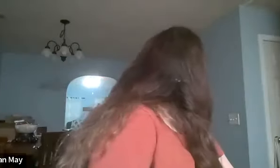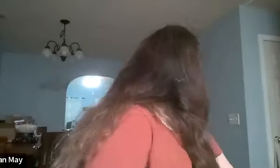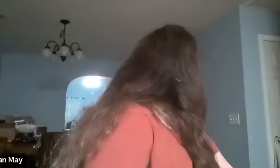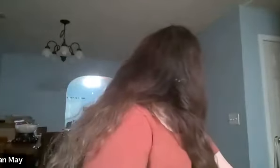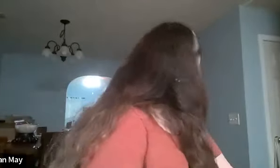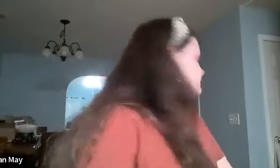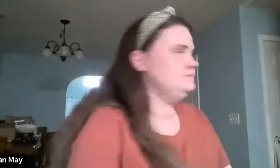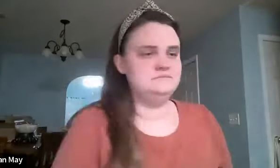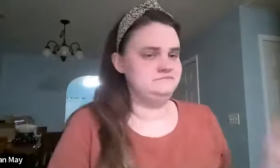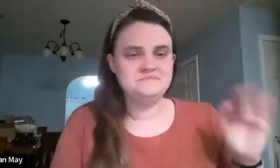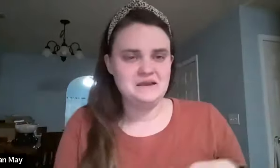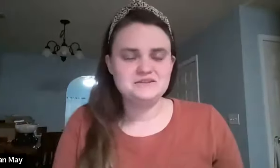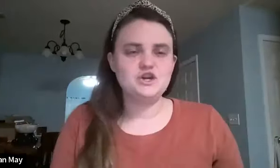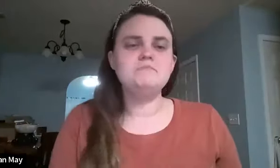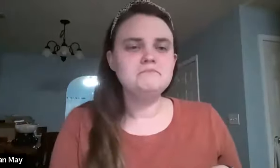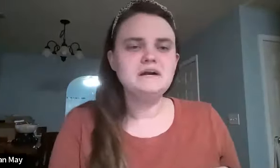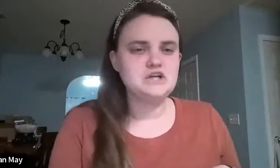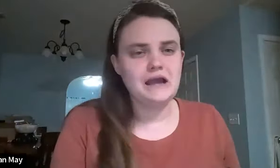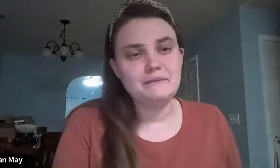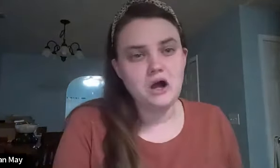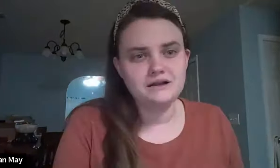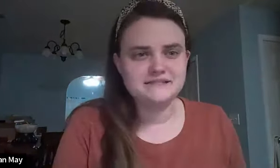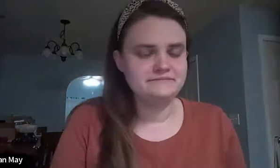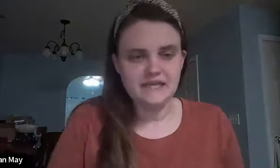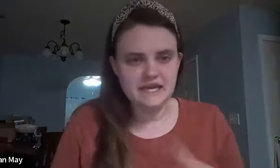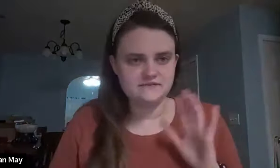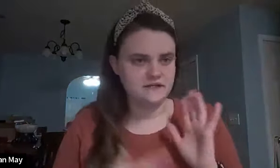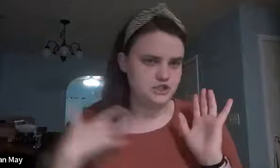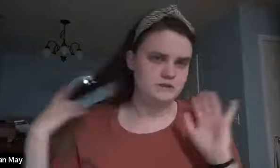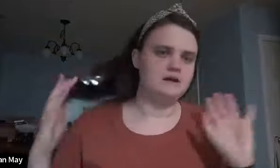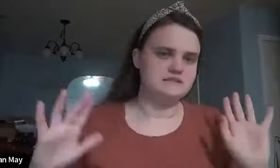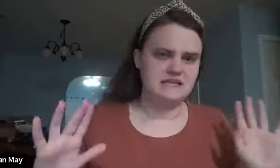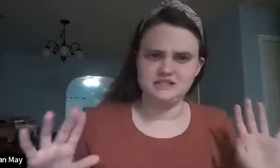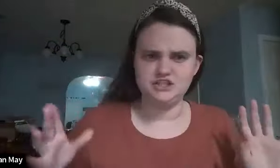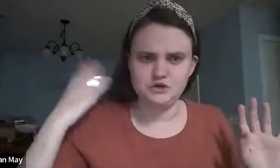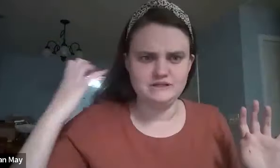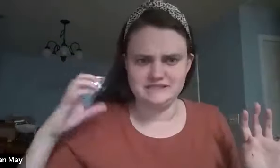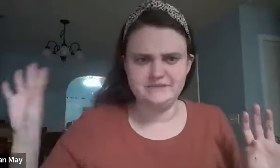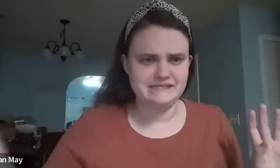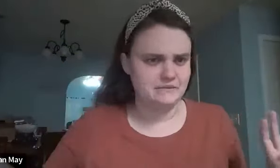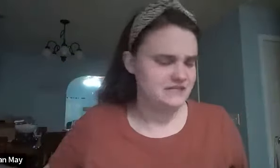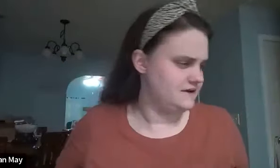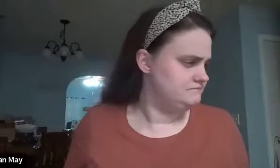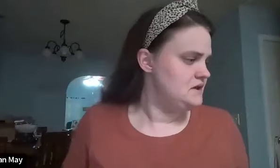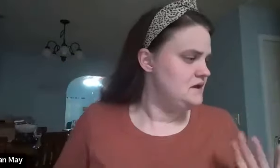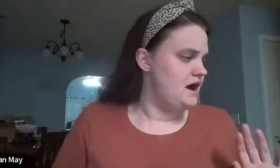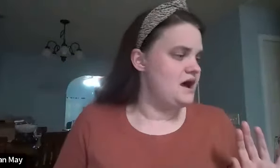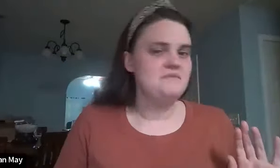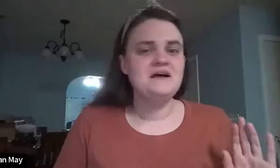Then, sorry, my dog got a box. He has fun chewing boxes, and I just heard noises, but it's him. He's fine. Then